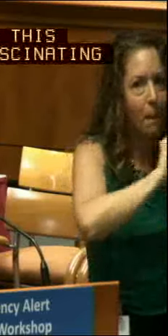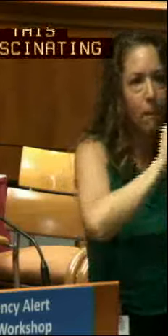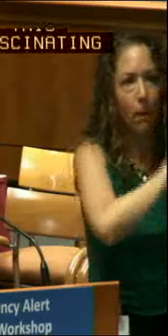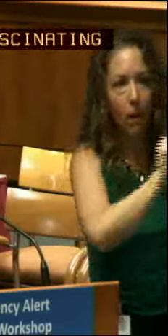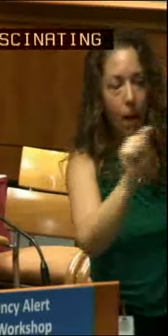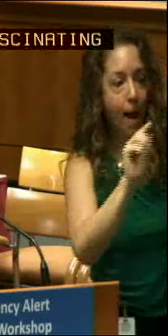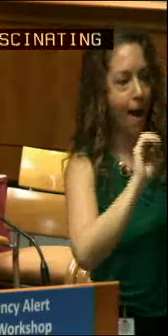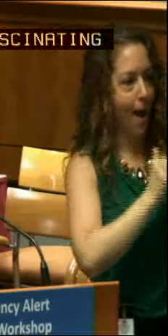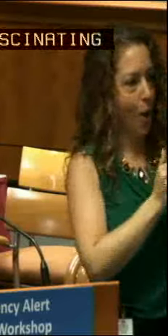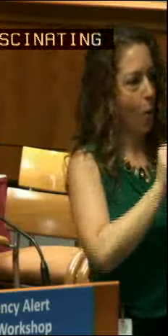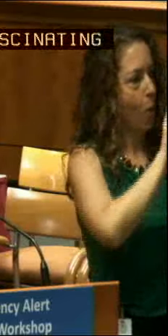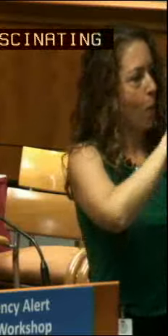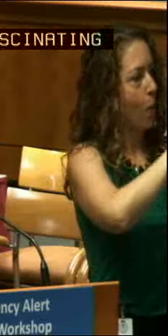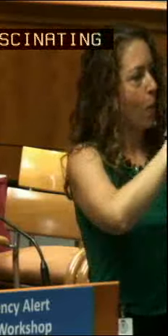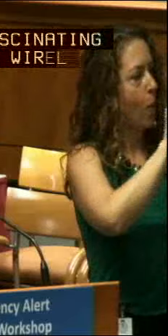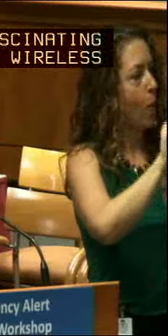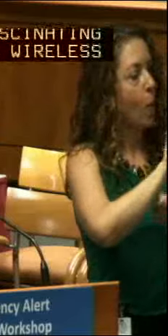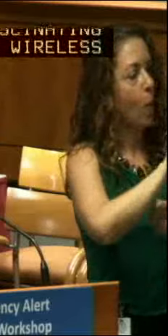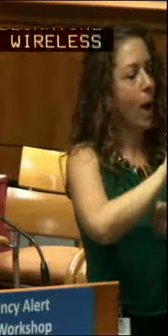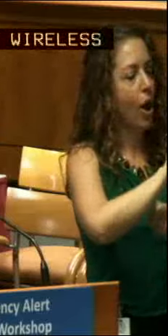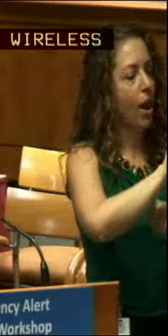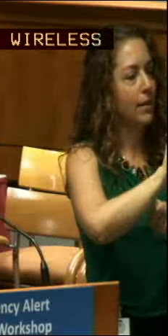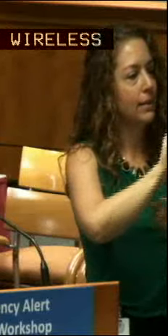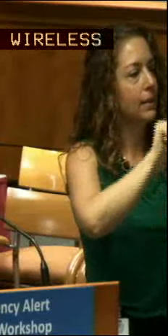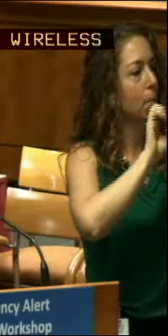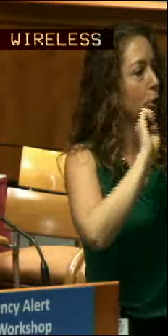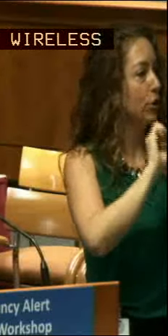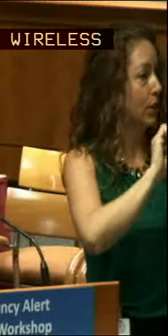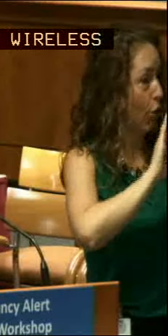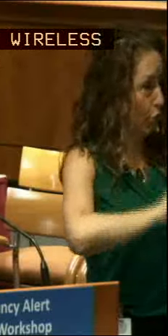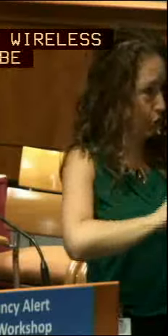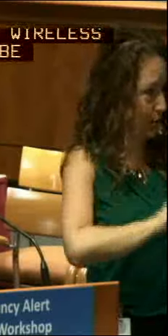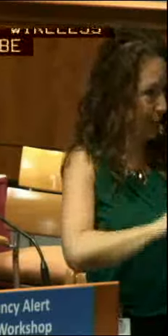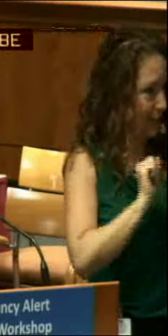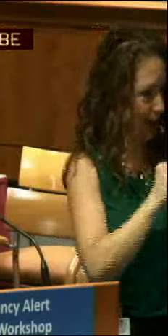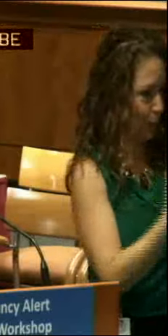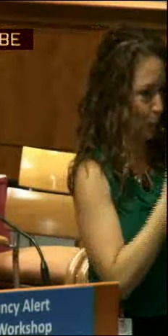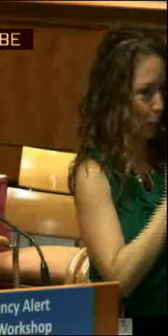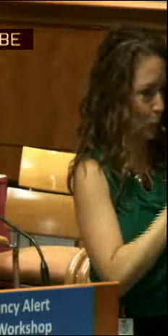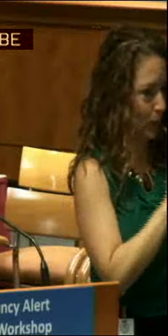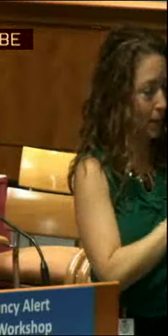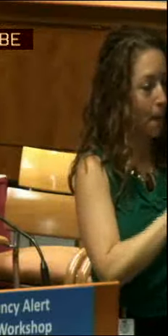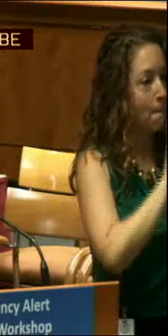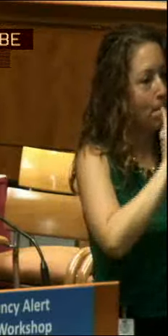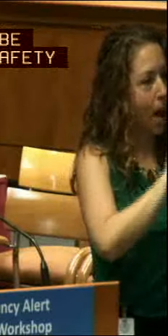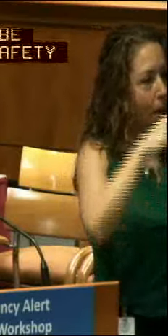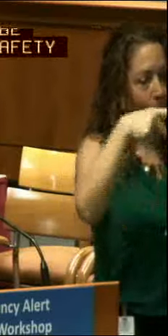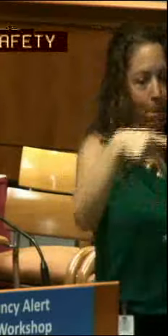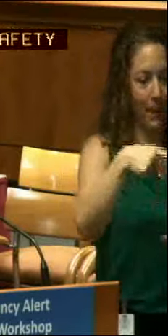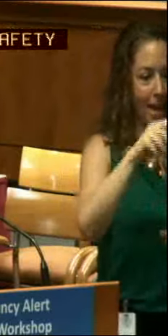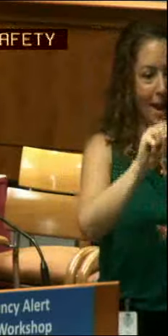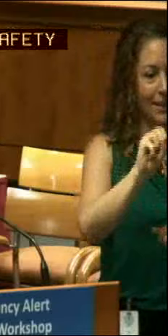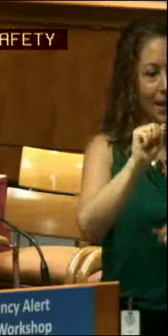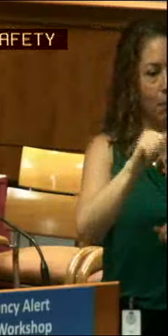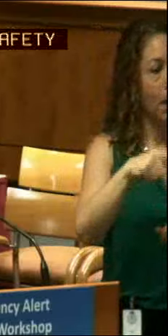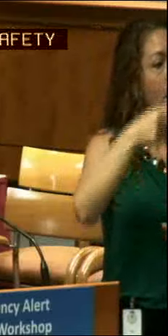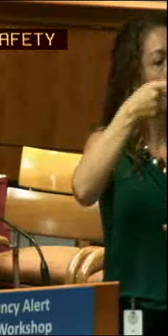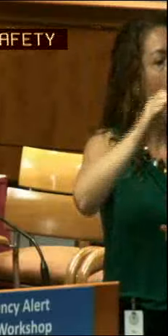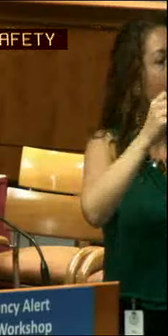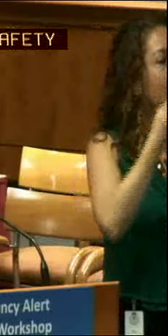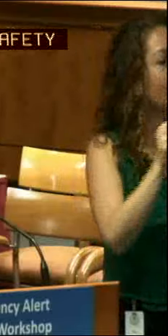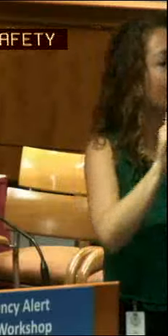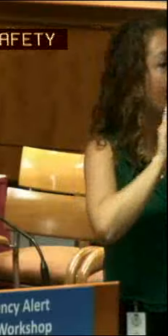be leveraged by public safety answering points, not to send help just to one